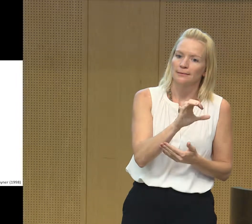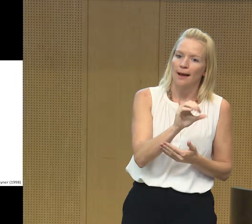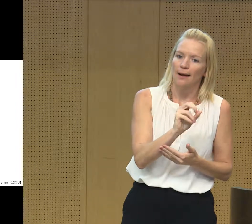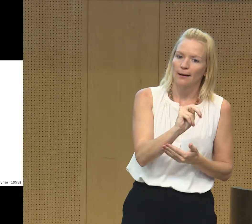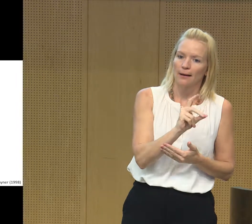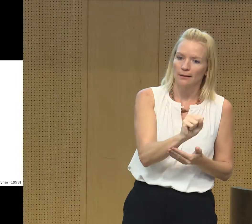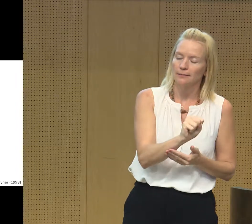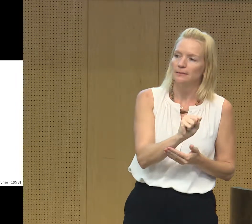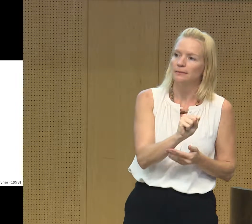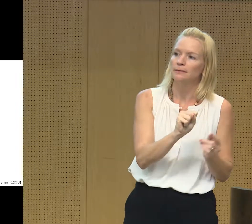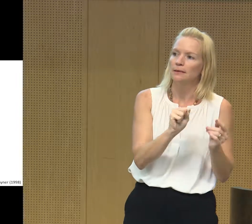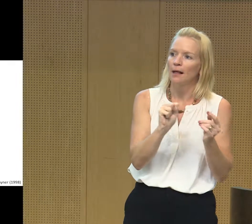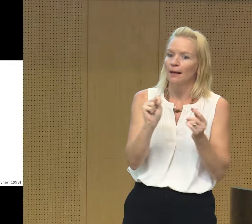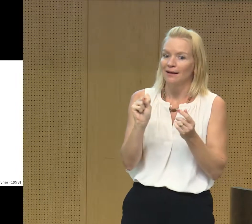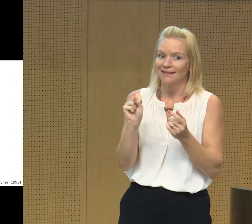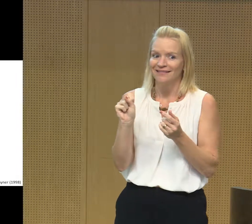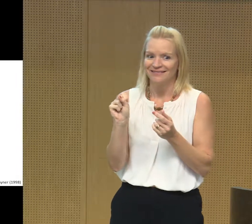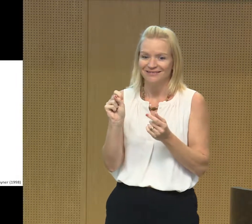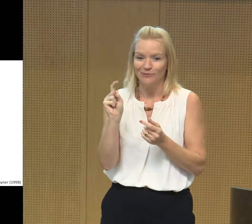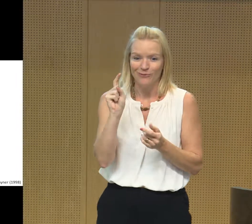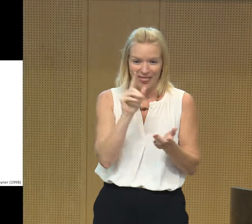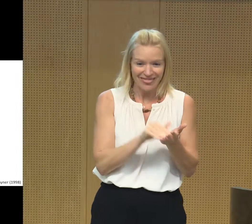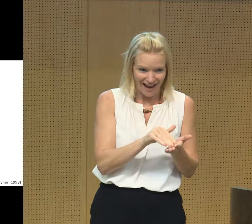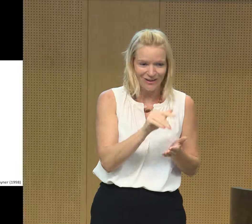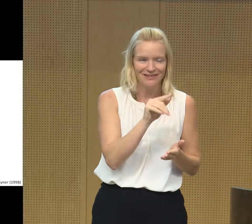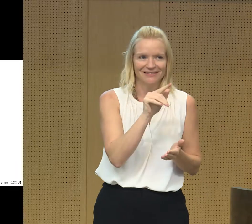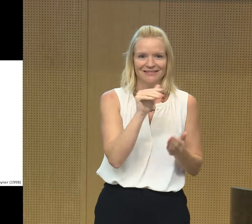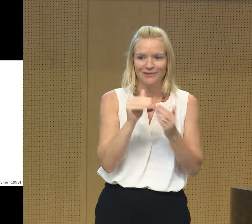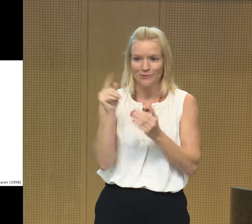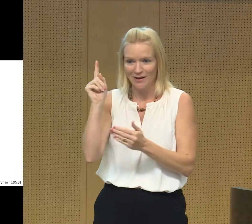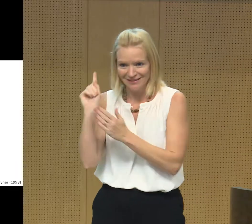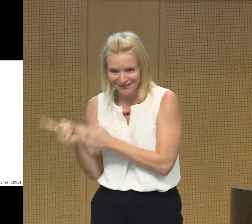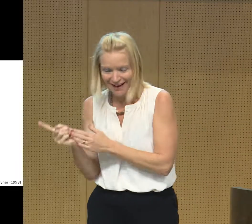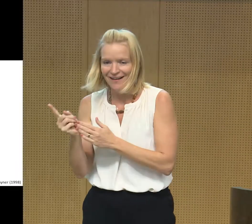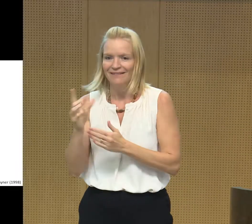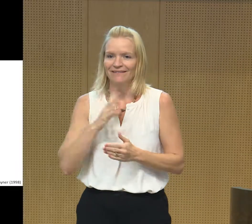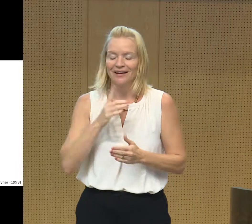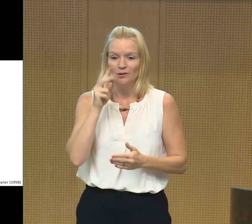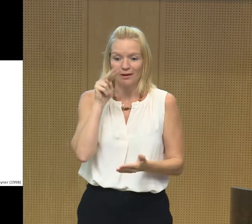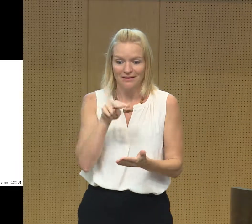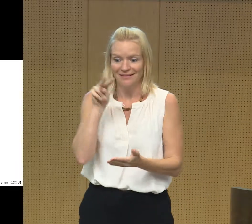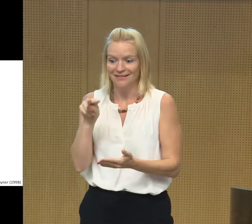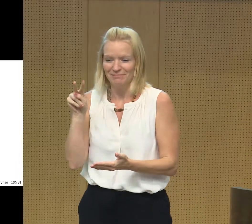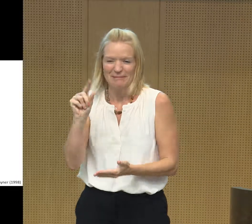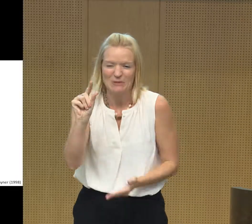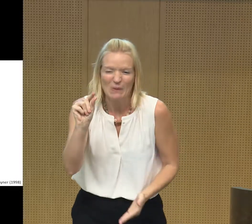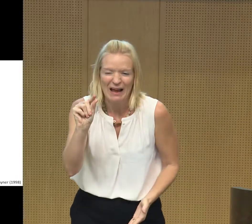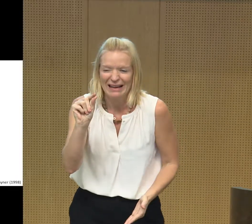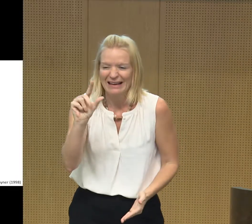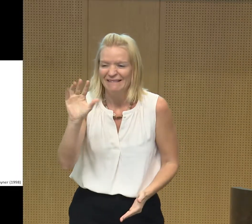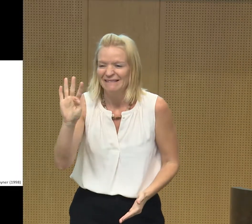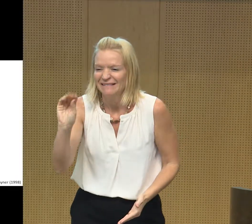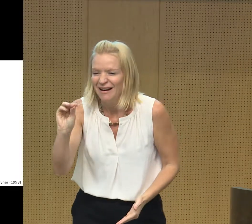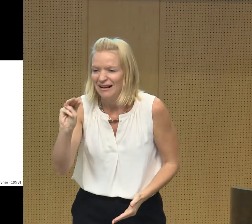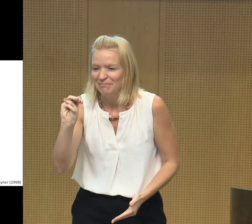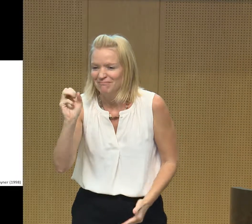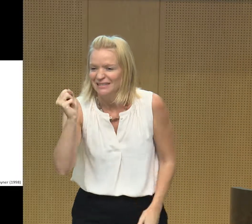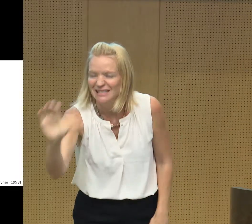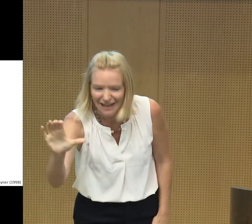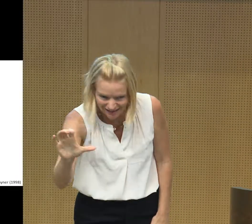And a millisecond is 1/1000th of a second. And so if you imagine that,